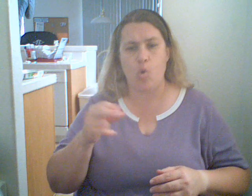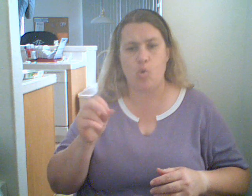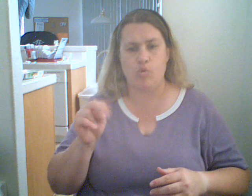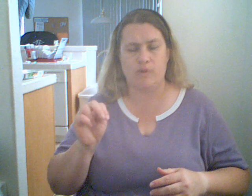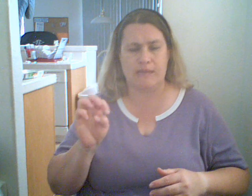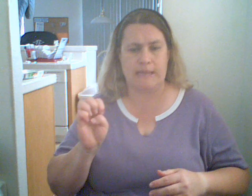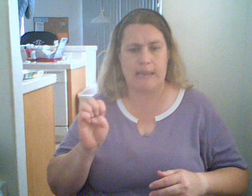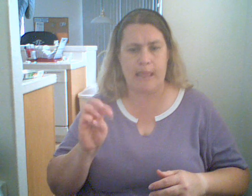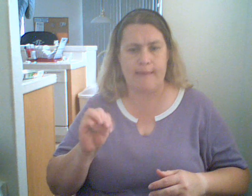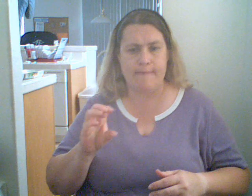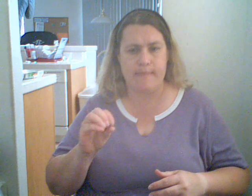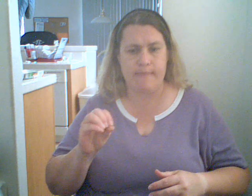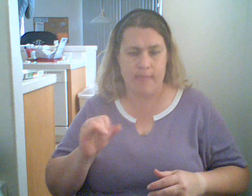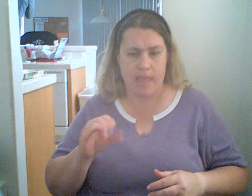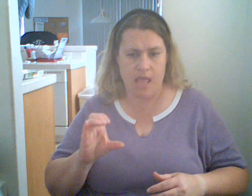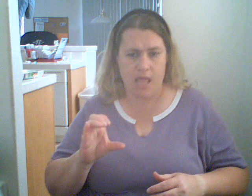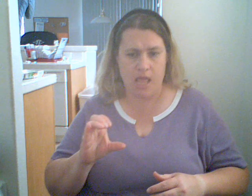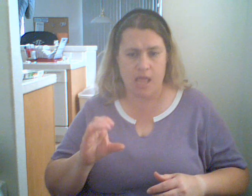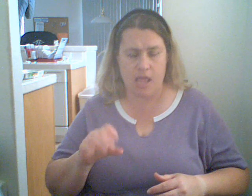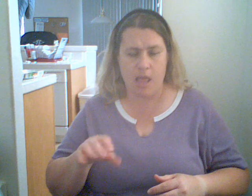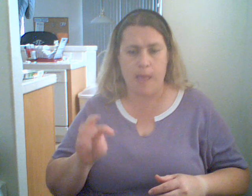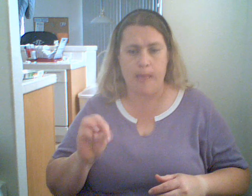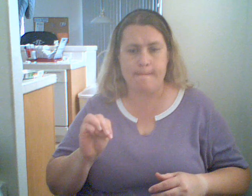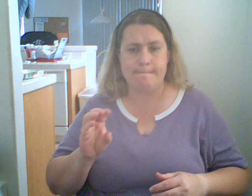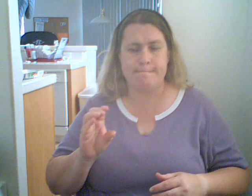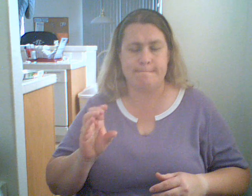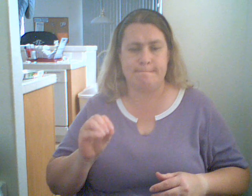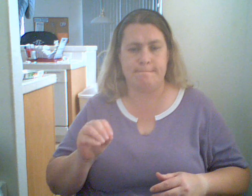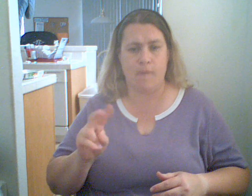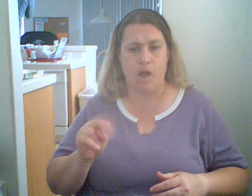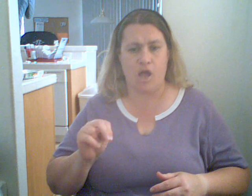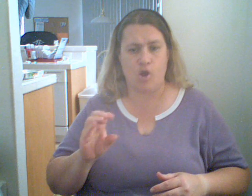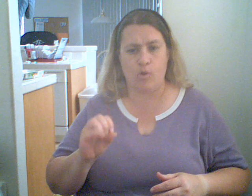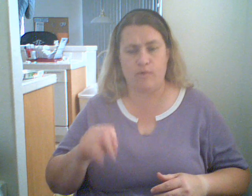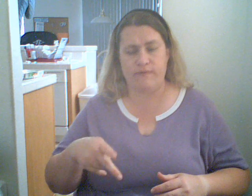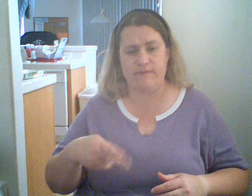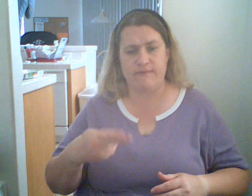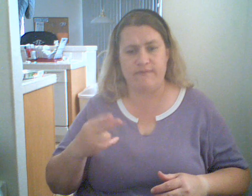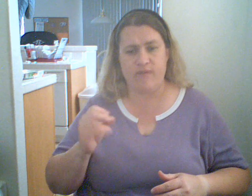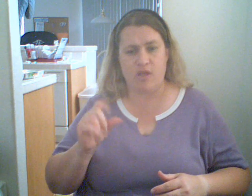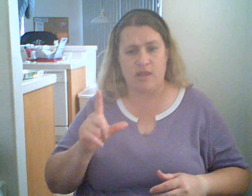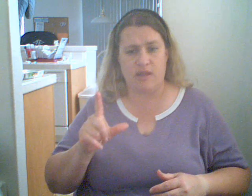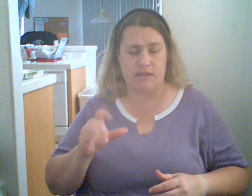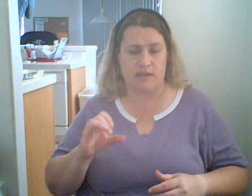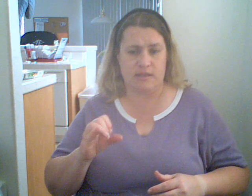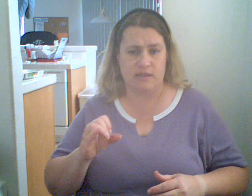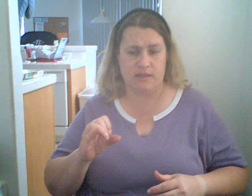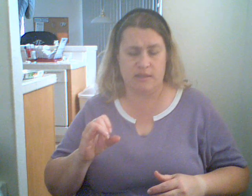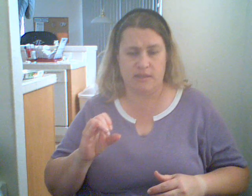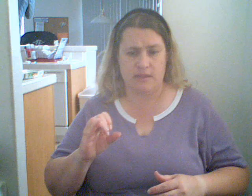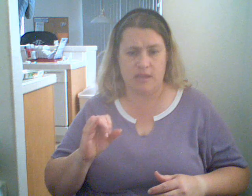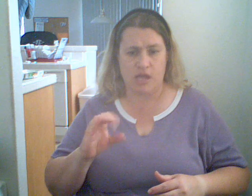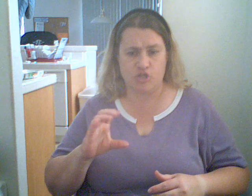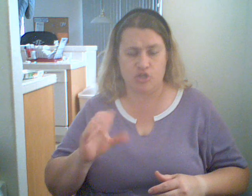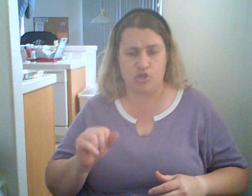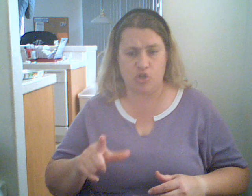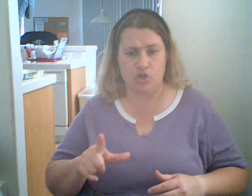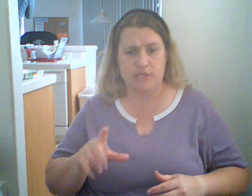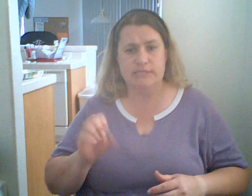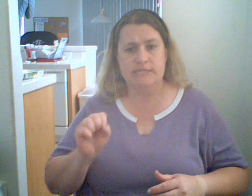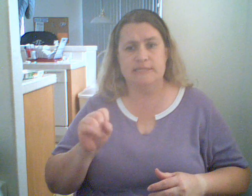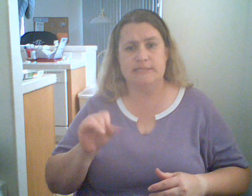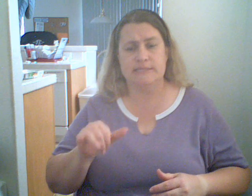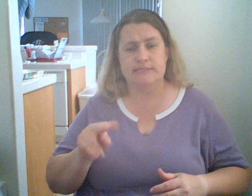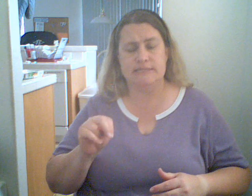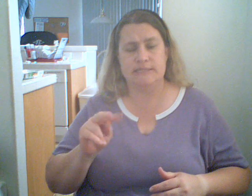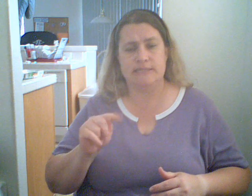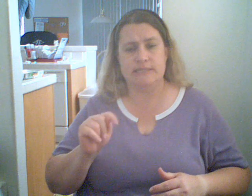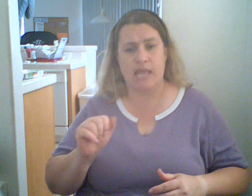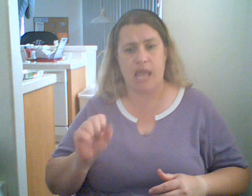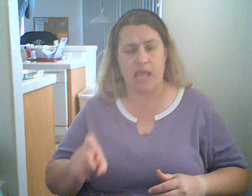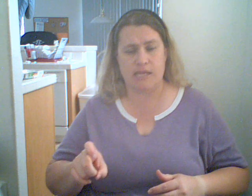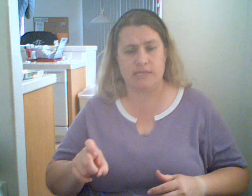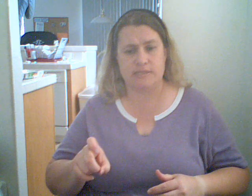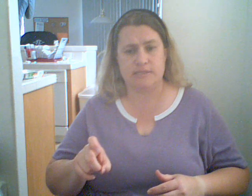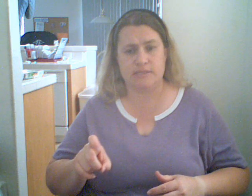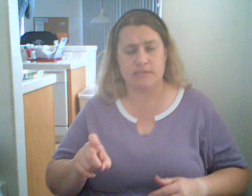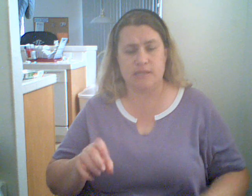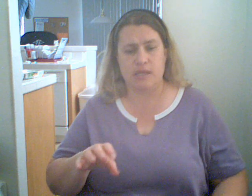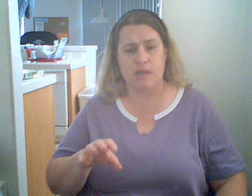morphological structure, such as semantics, syntax, functional pragmatics. They give an